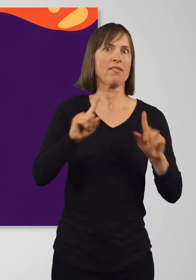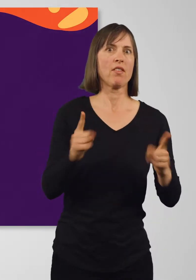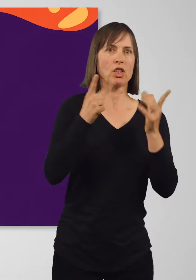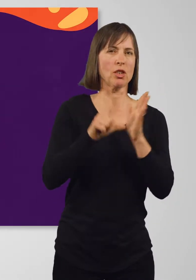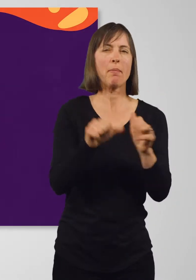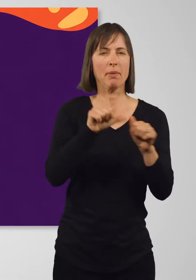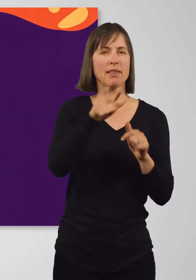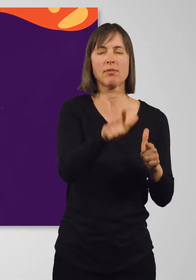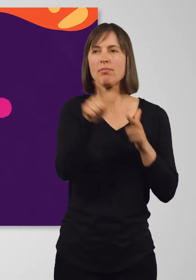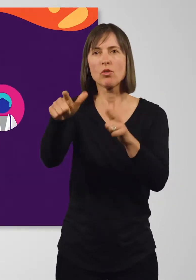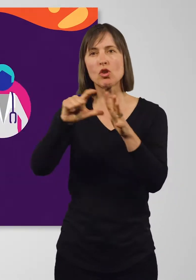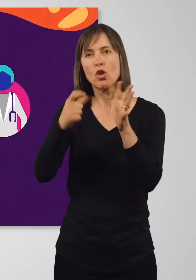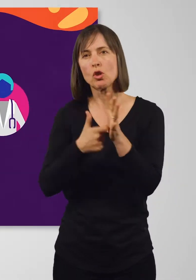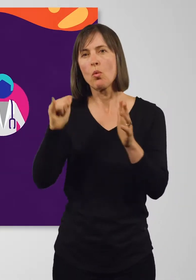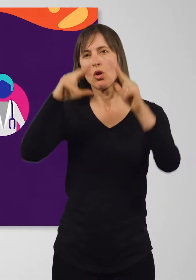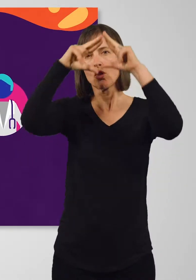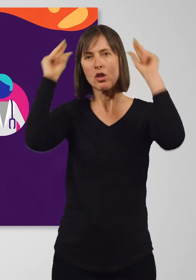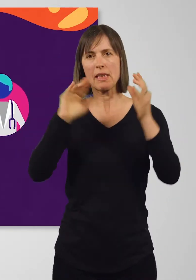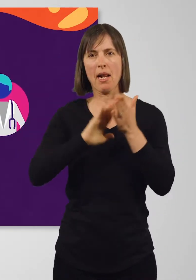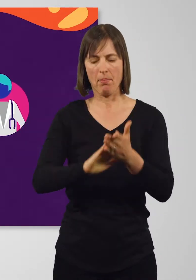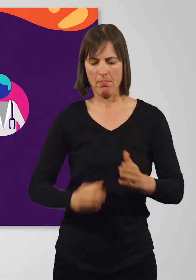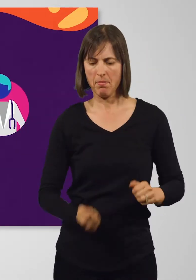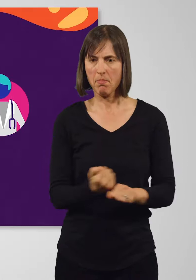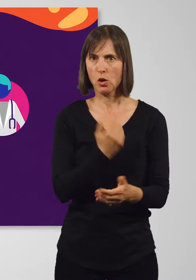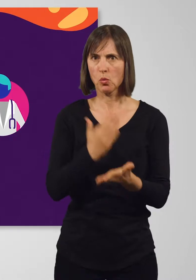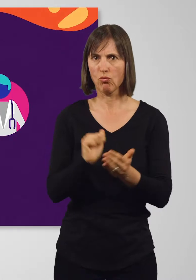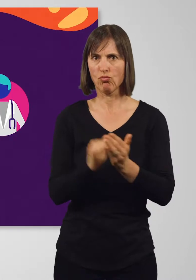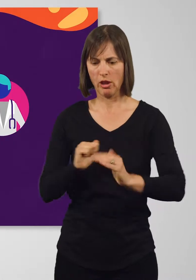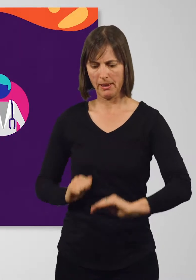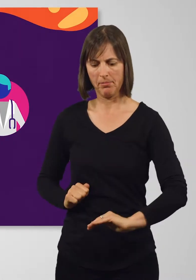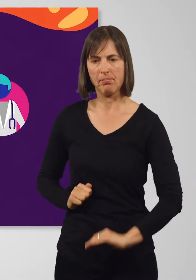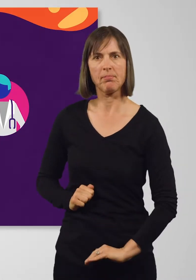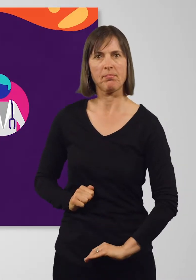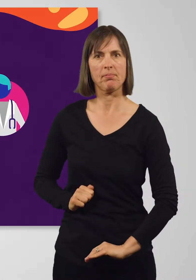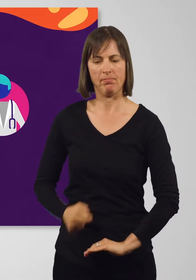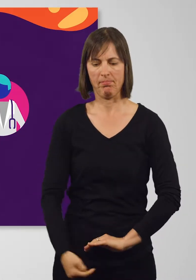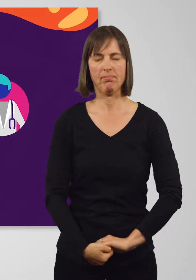Before first use, it is best to have a doctor or nurse check that it is positioned properly.